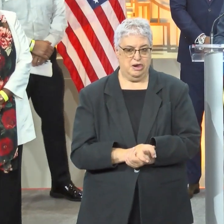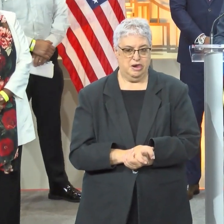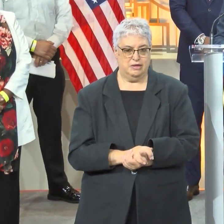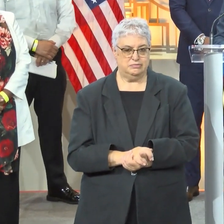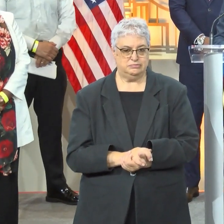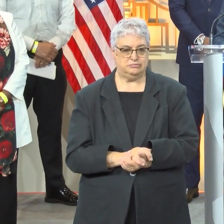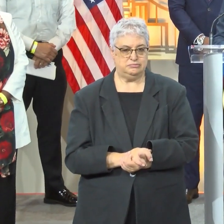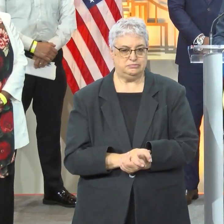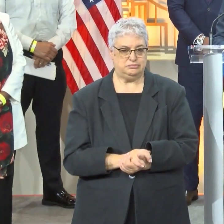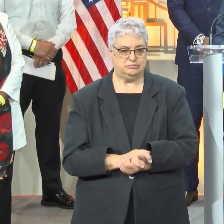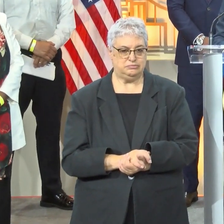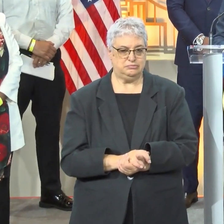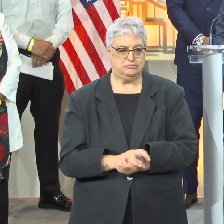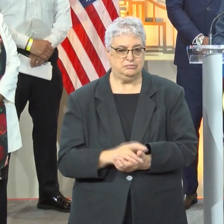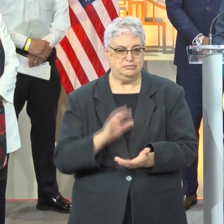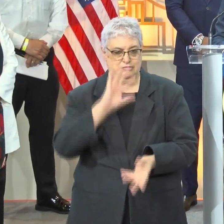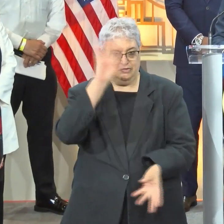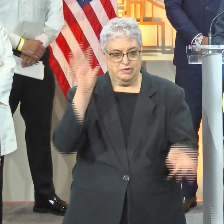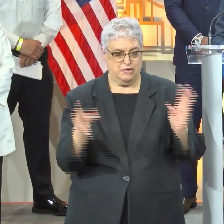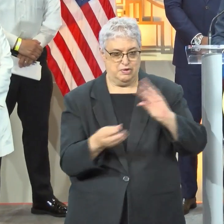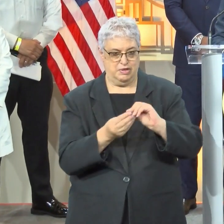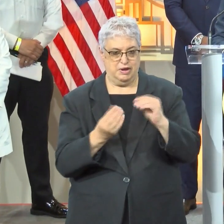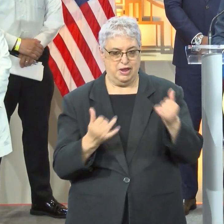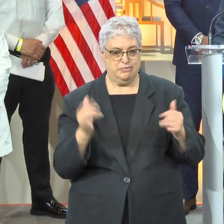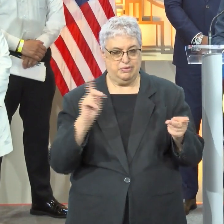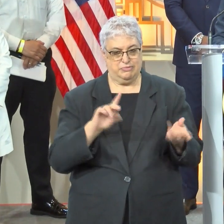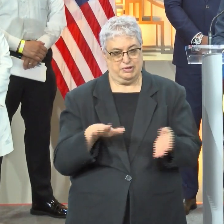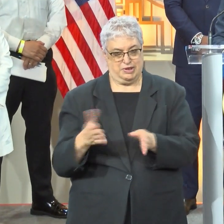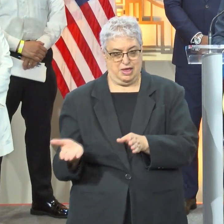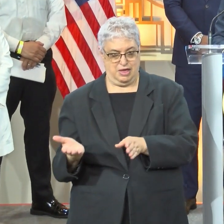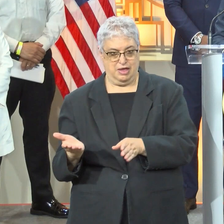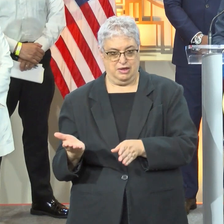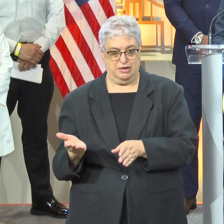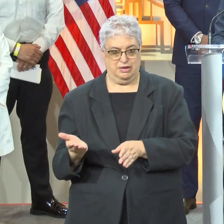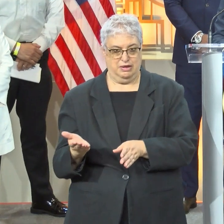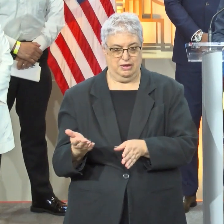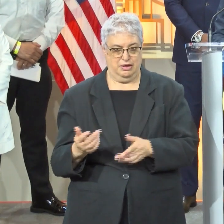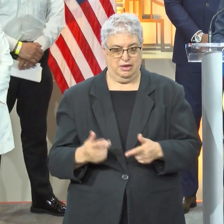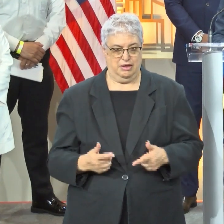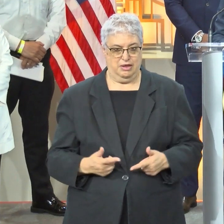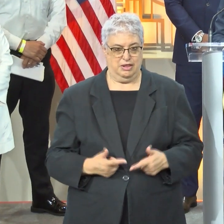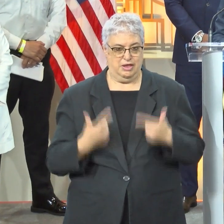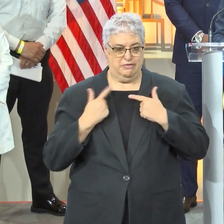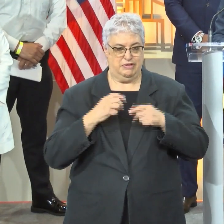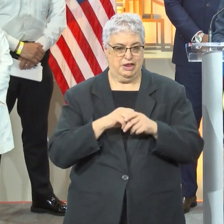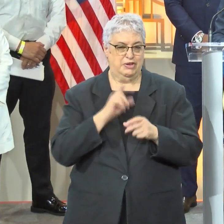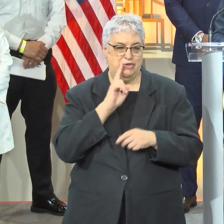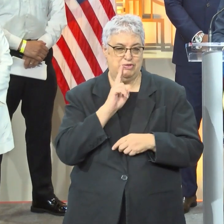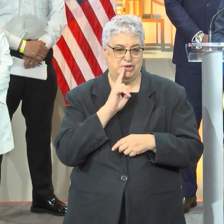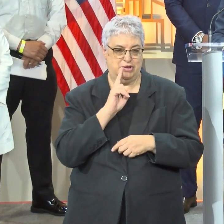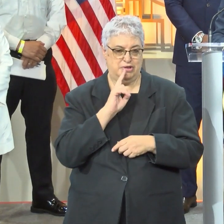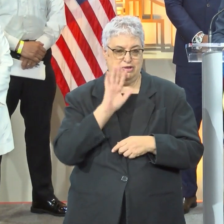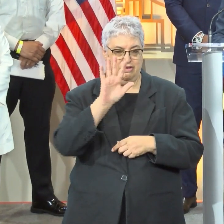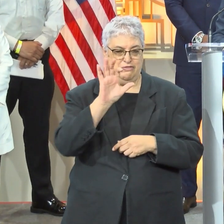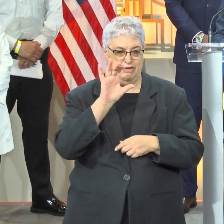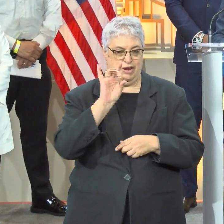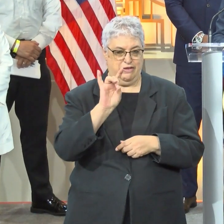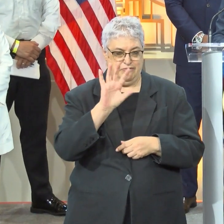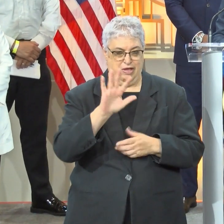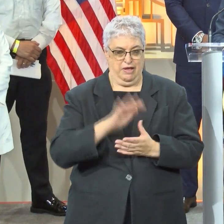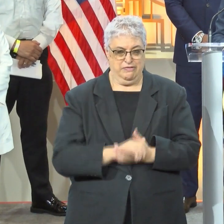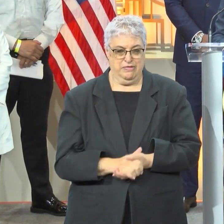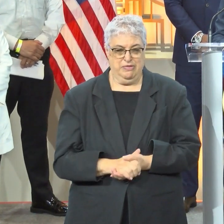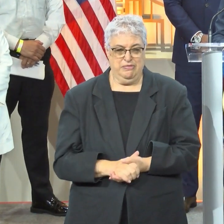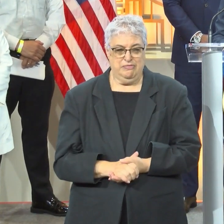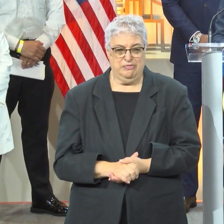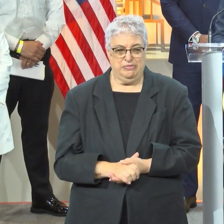COVID-19, which will bring that total, the number of people who have died who lived inside the city of Houston, to